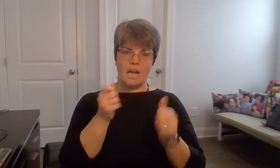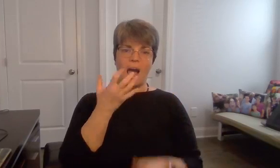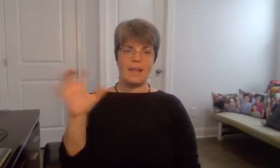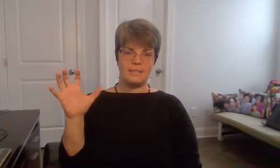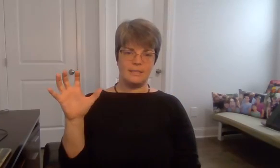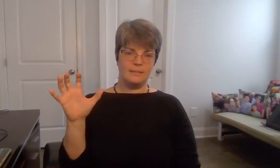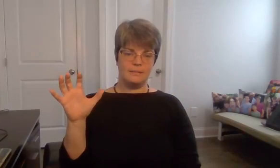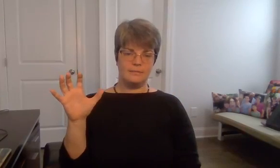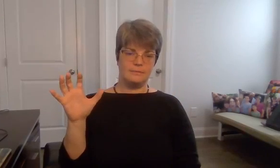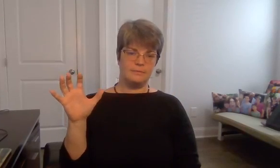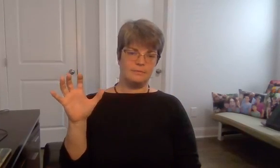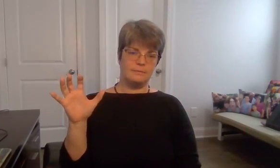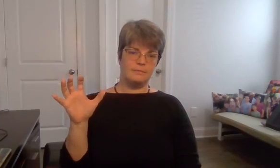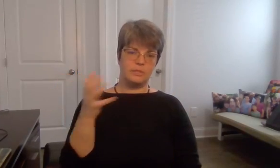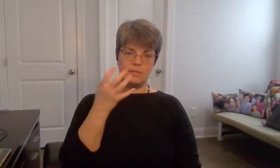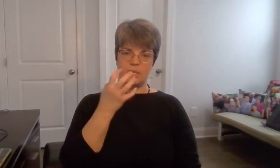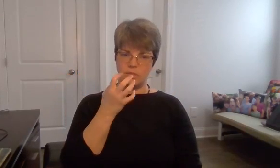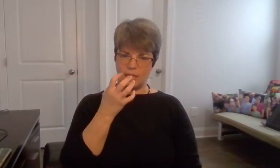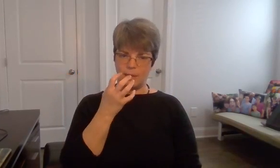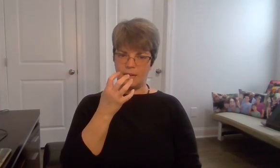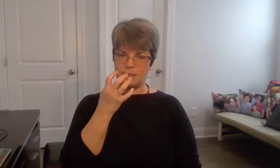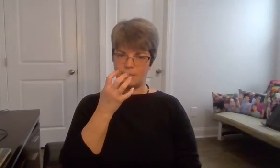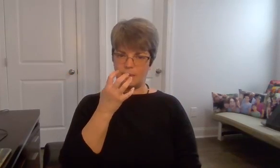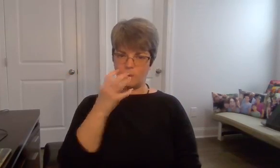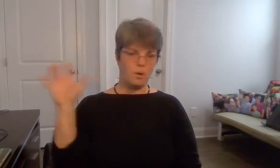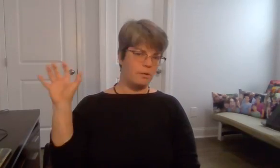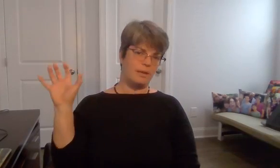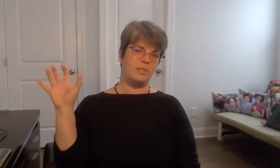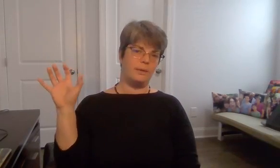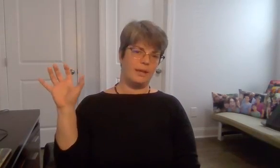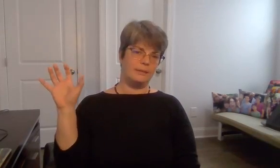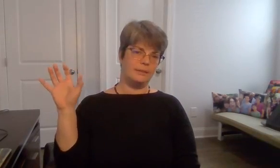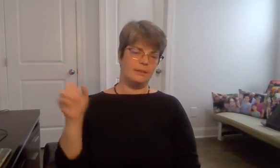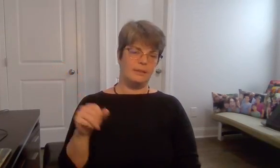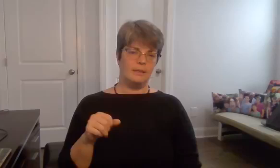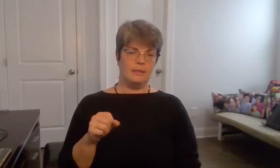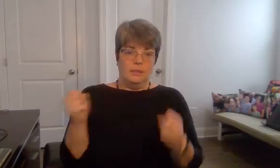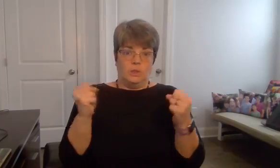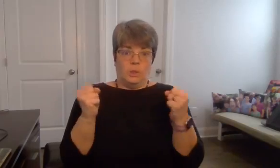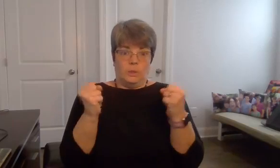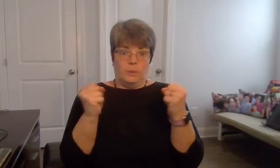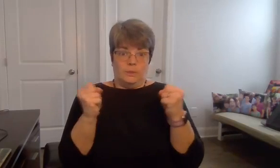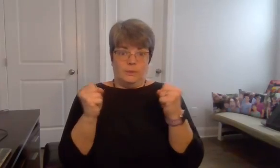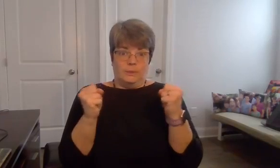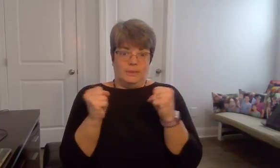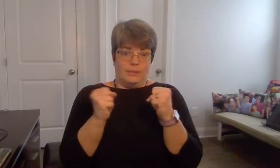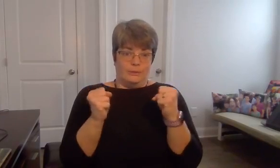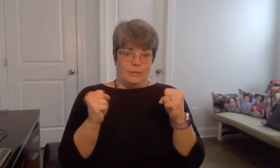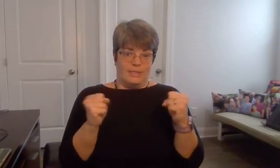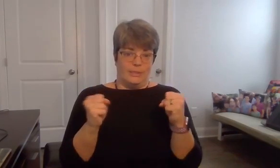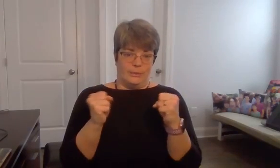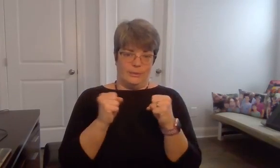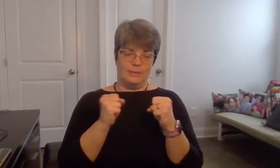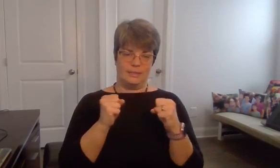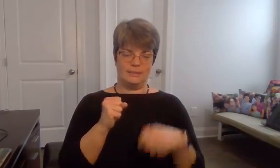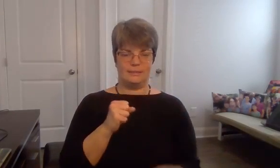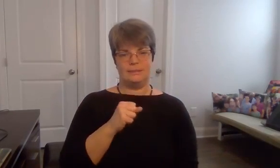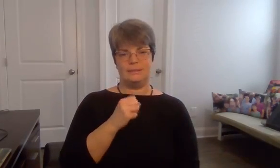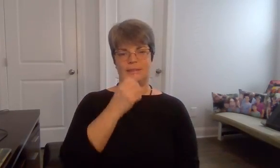Hot. So it's like you're taking a bite out of something, but whoop, it's too hot. Cold, like you're freezing cold. And